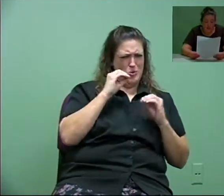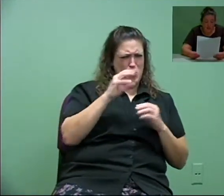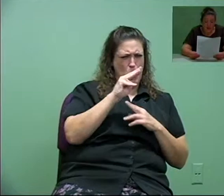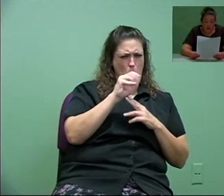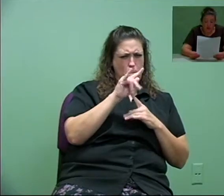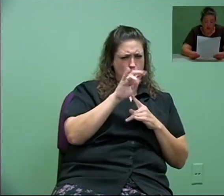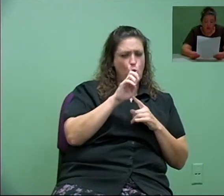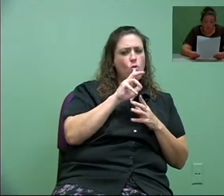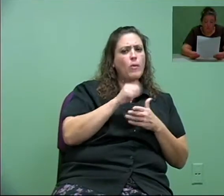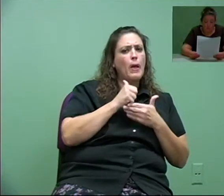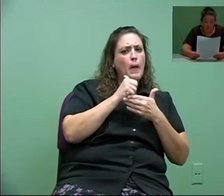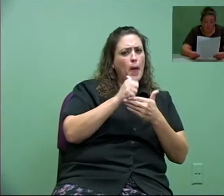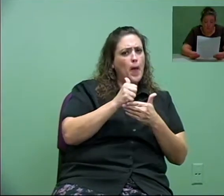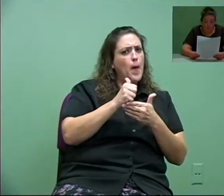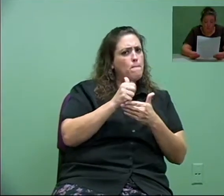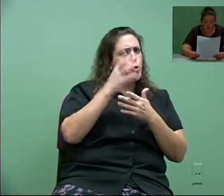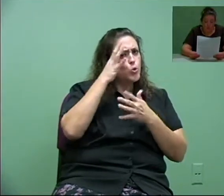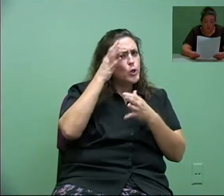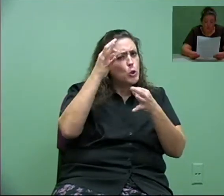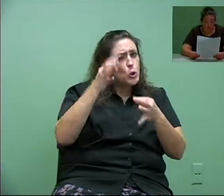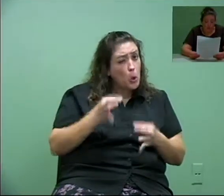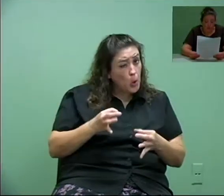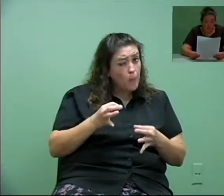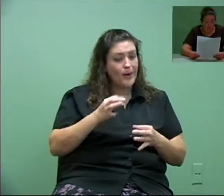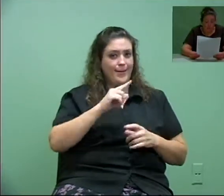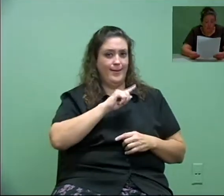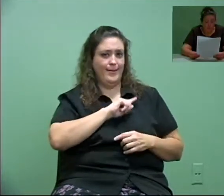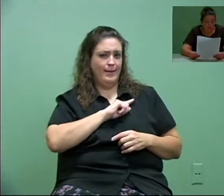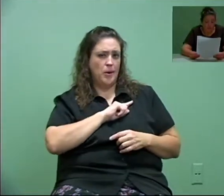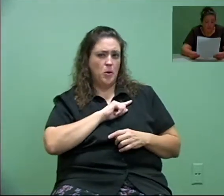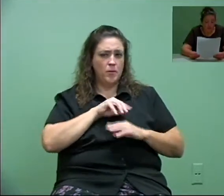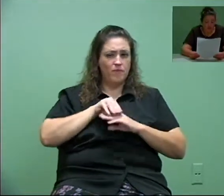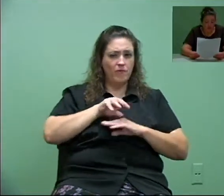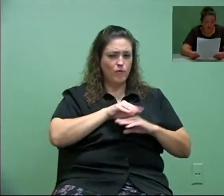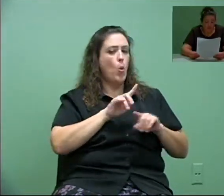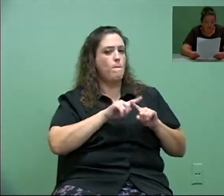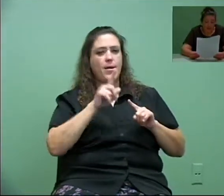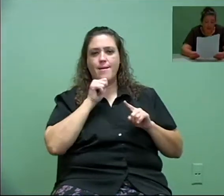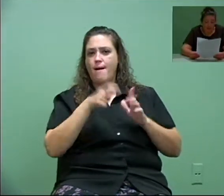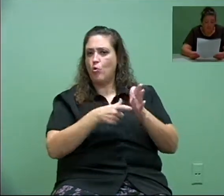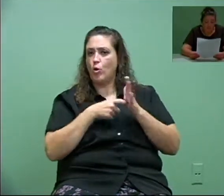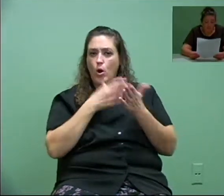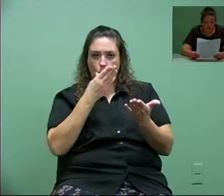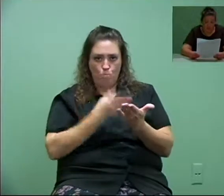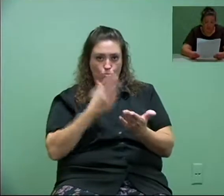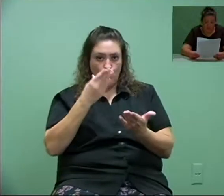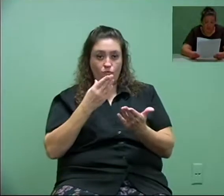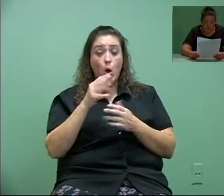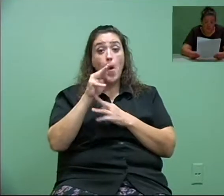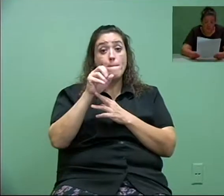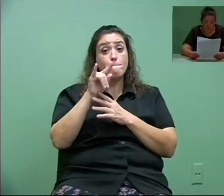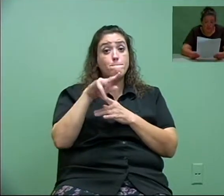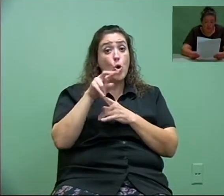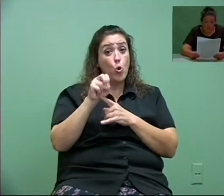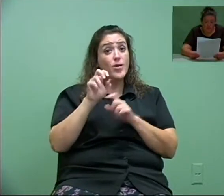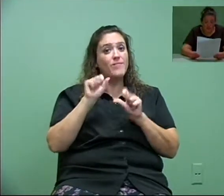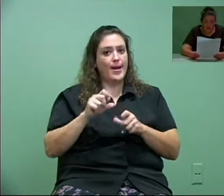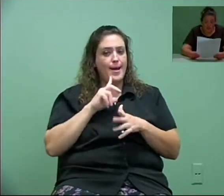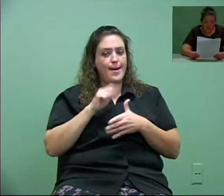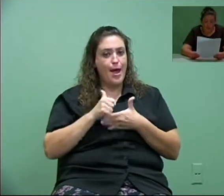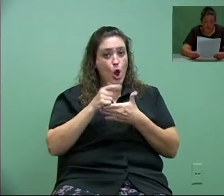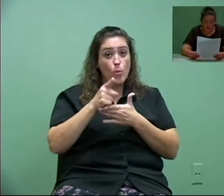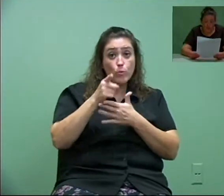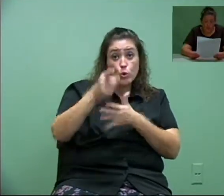doing. It may also help you determine what his or her mental state was at the time. In making your decision, do